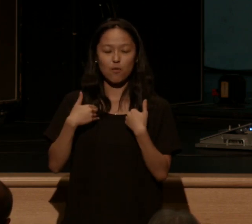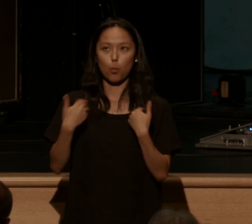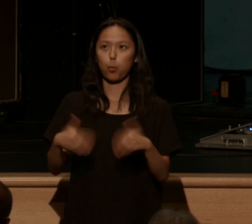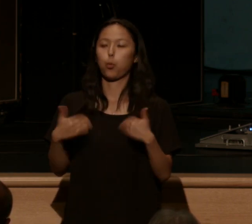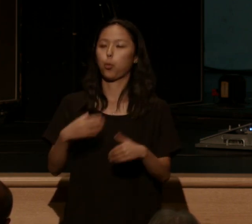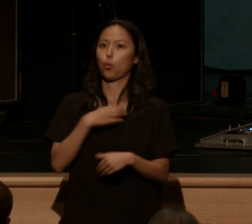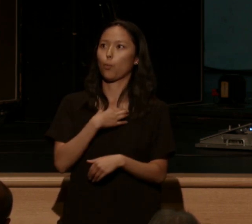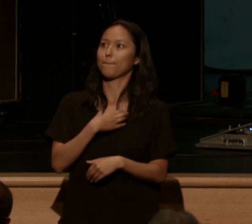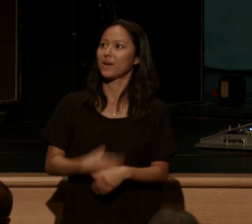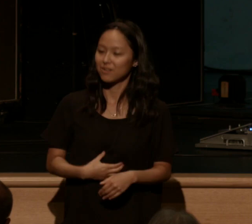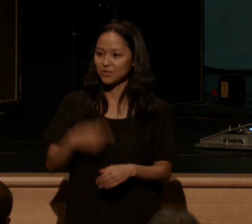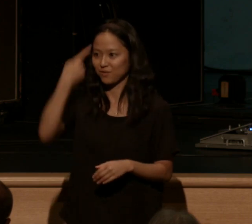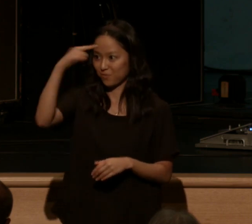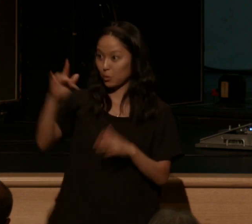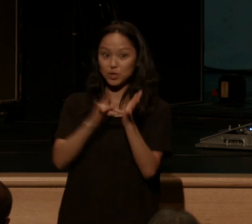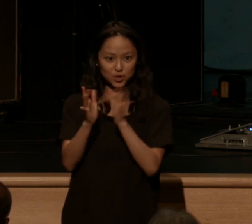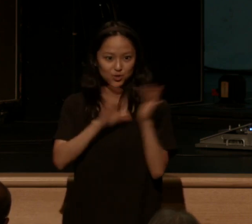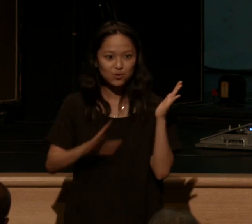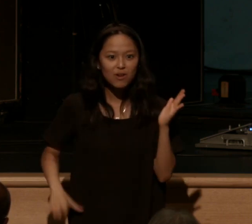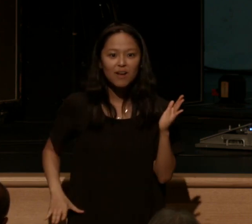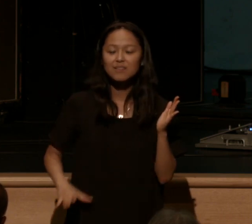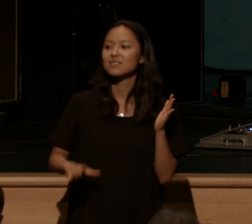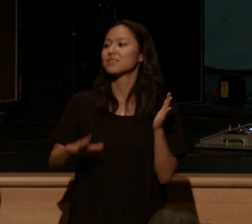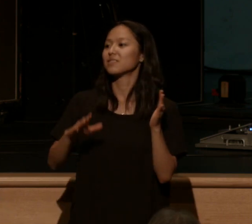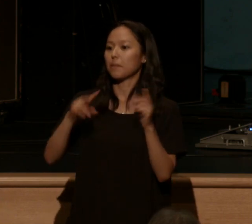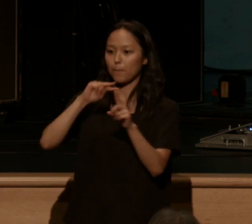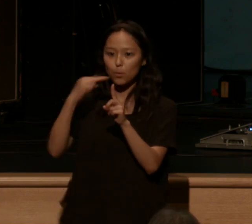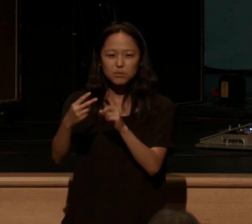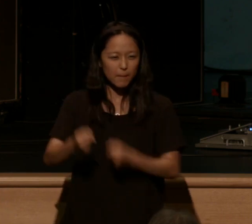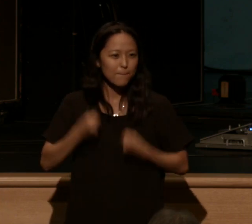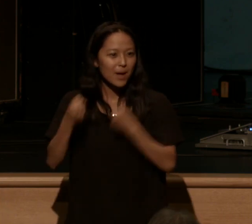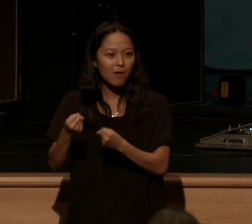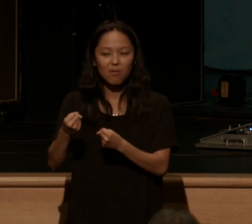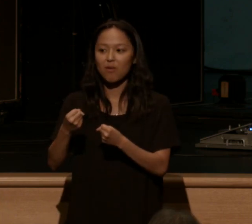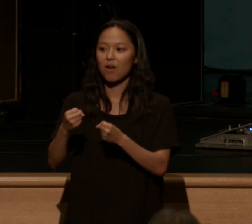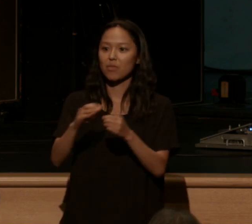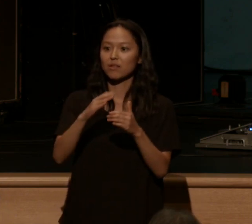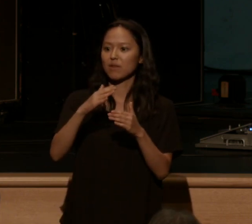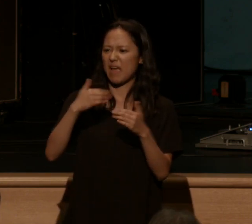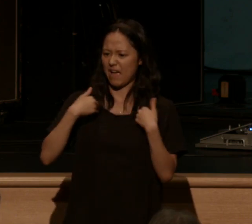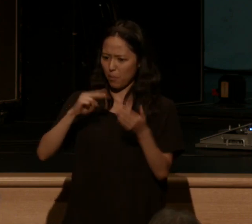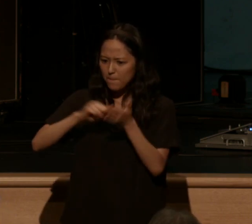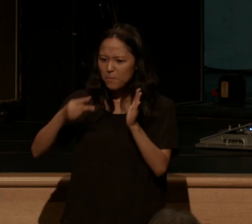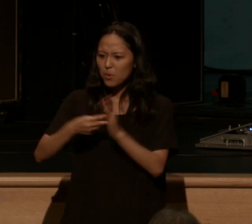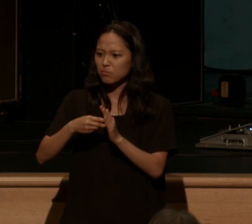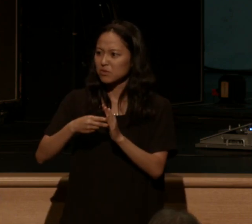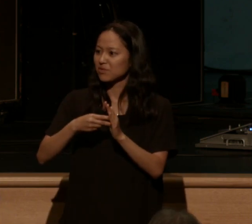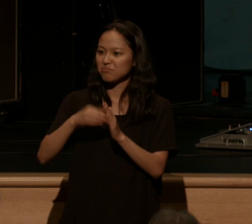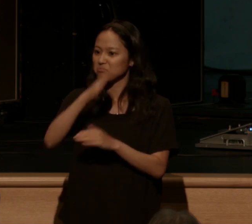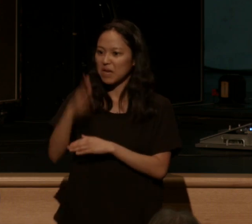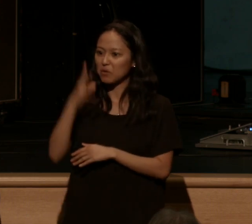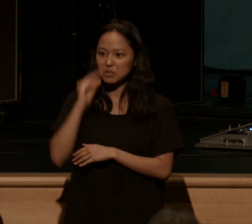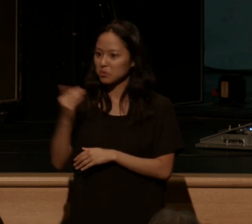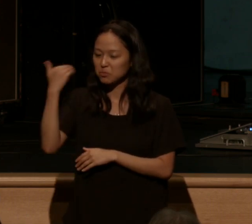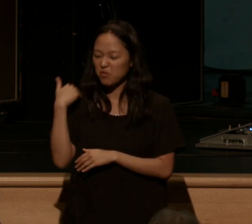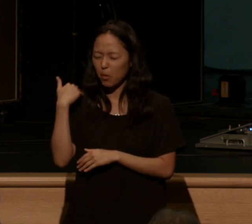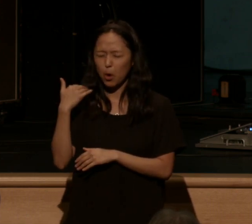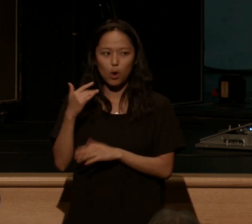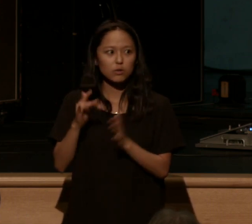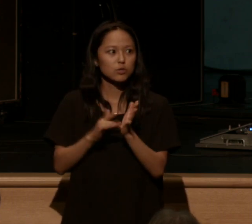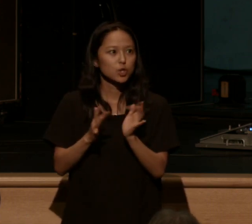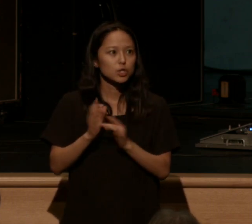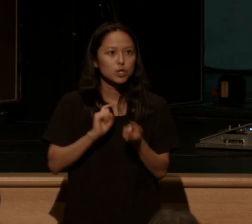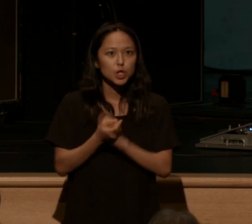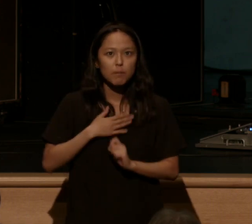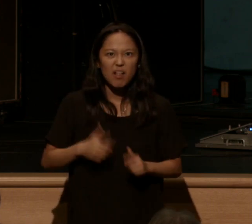of reality in Jesus Christ. They have a massive passion, perspective, power, and then all of a sudden a purpose they've never known before. And they're just like, this Jesus who